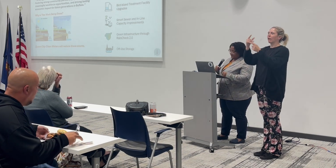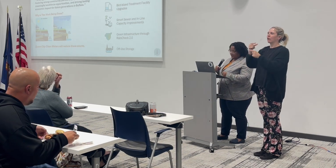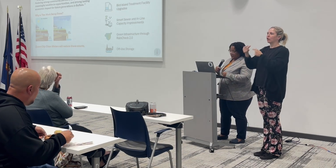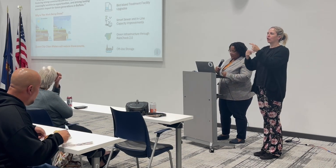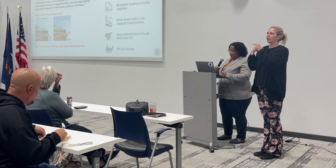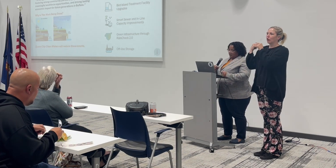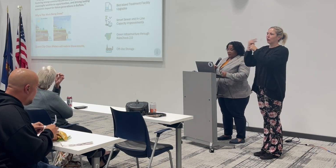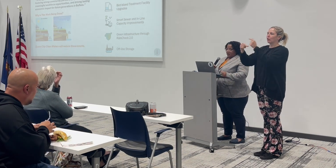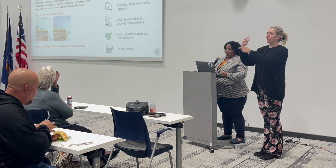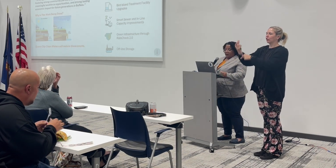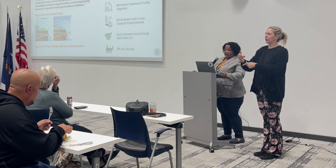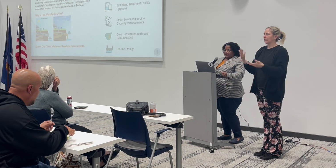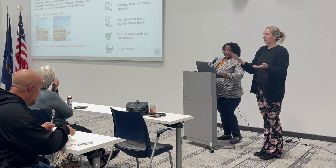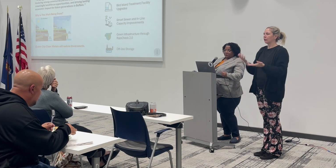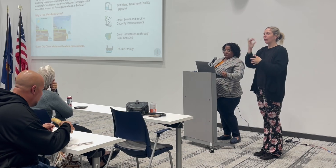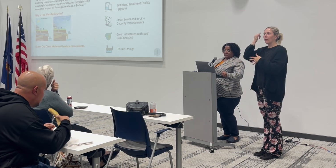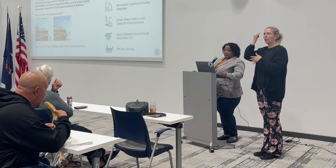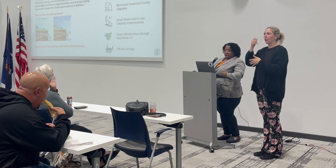Buffalo.